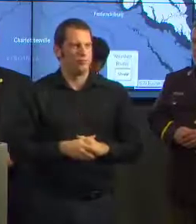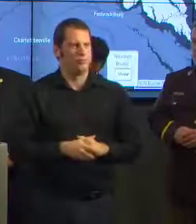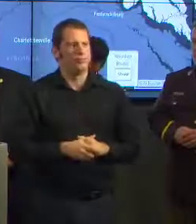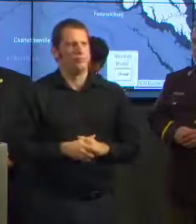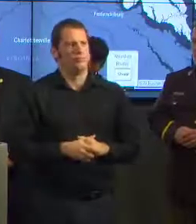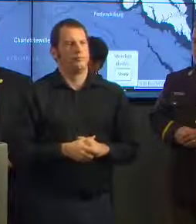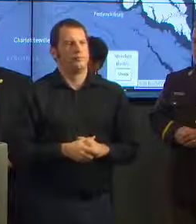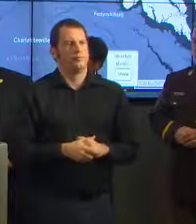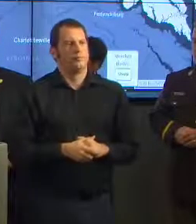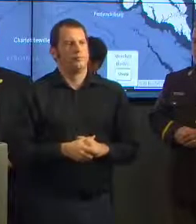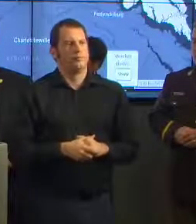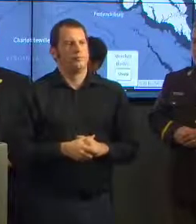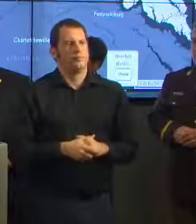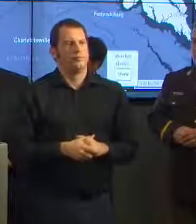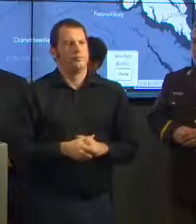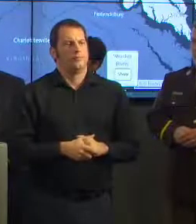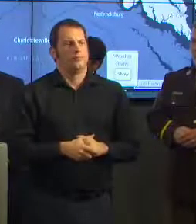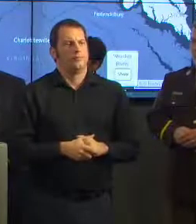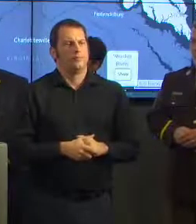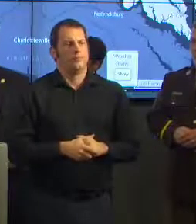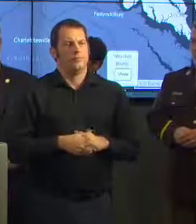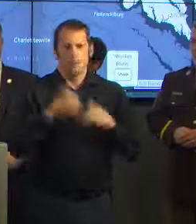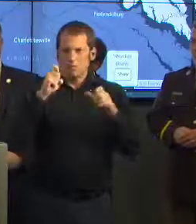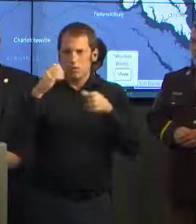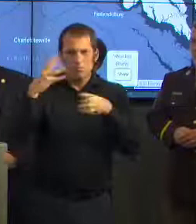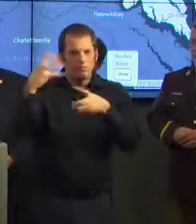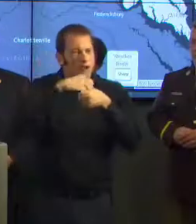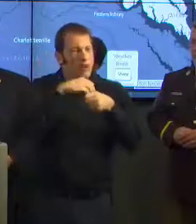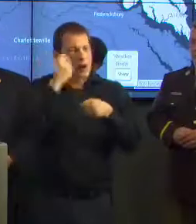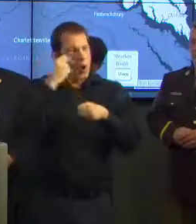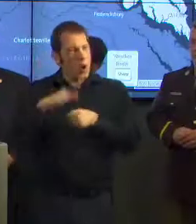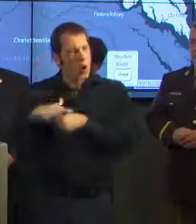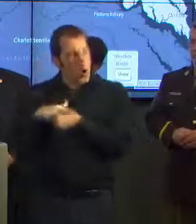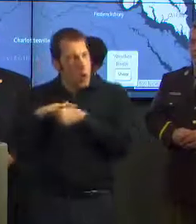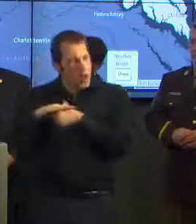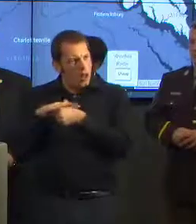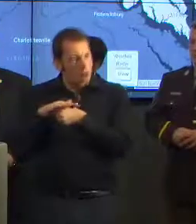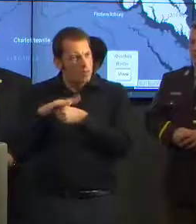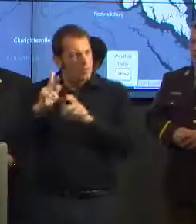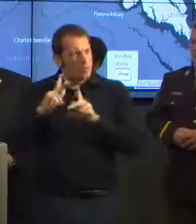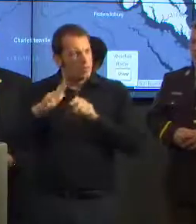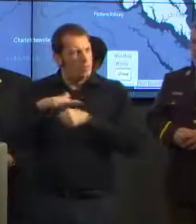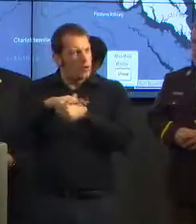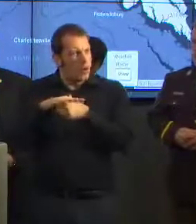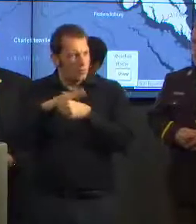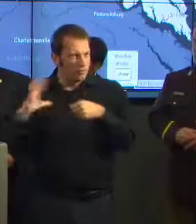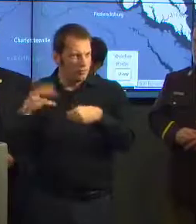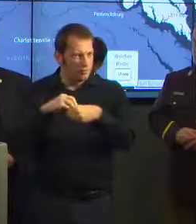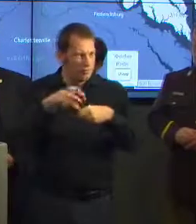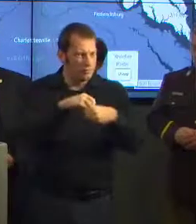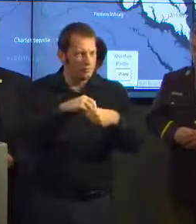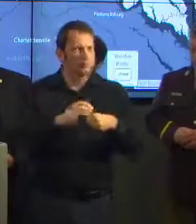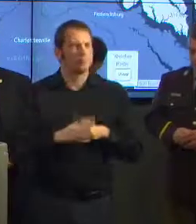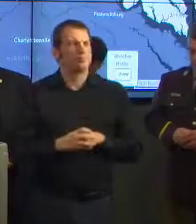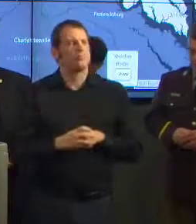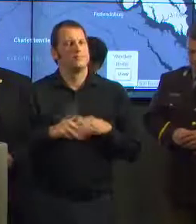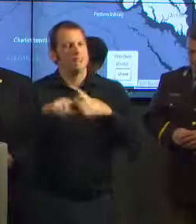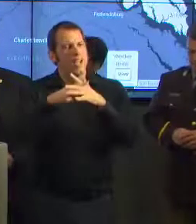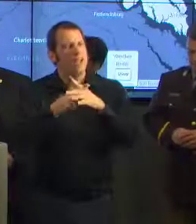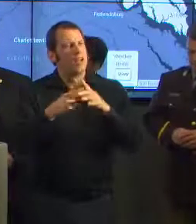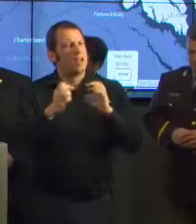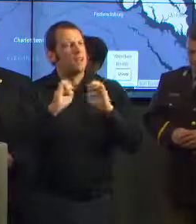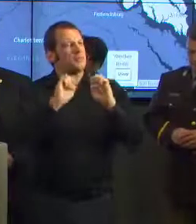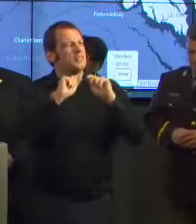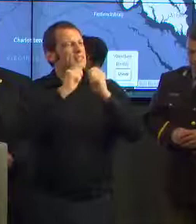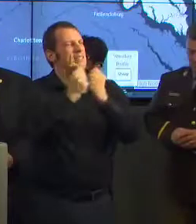partners and to be able to activate emergency teams in jurisdictions across the state. We need to